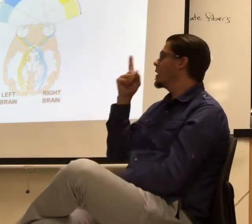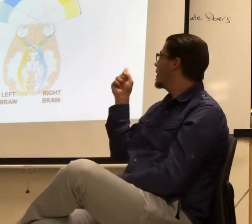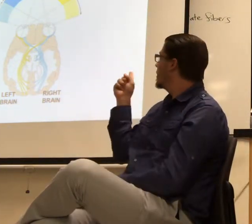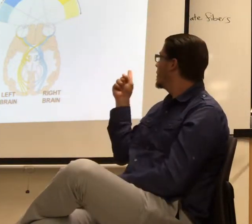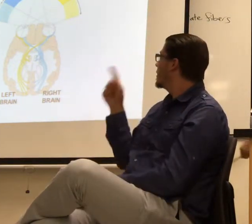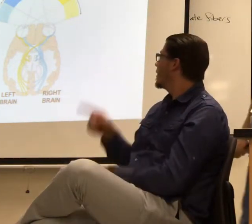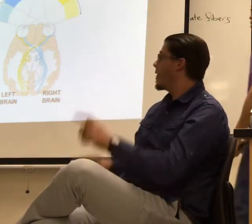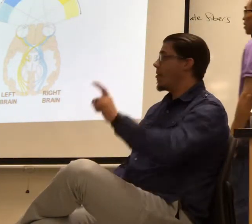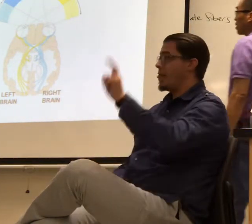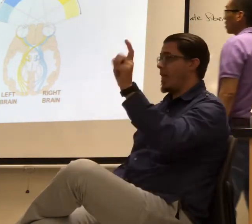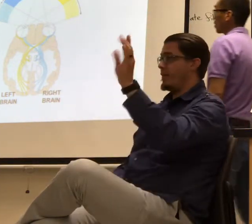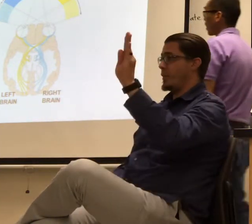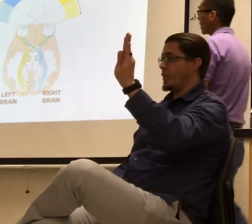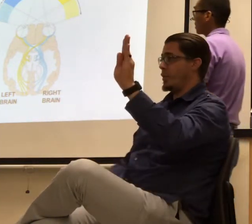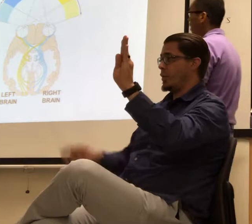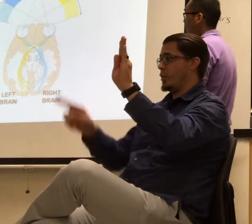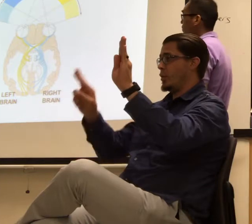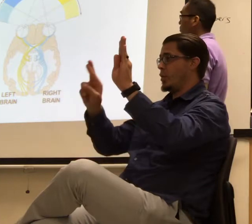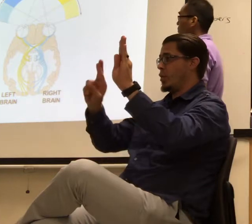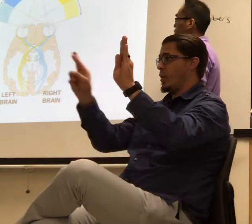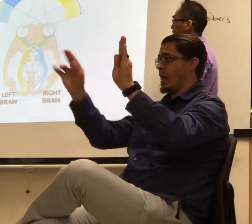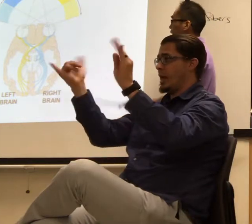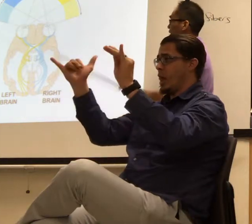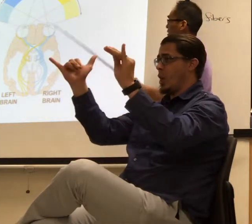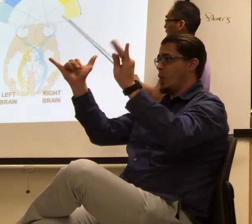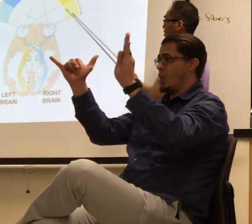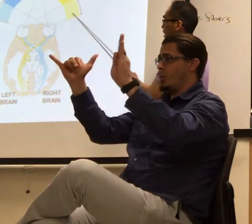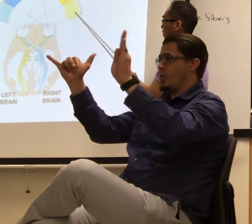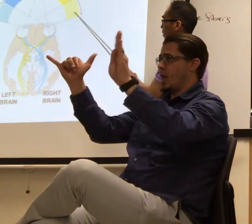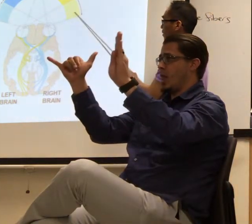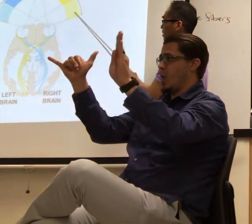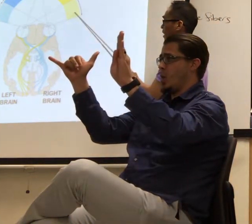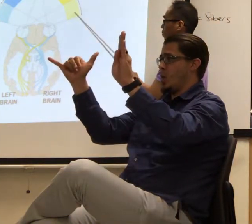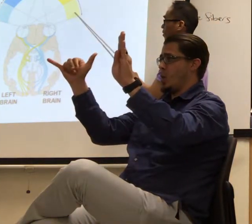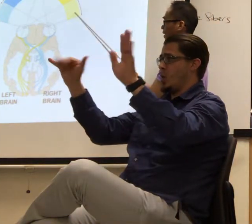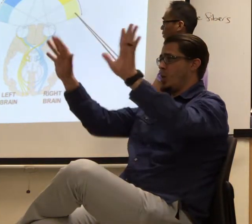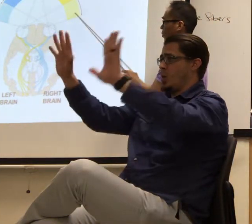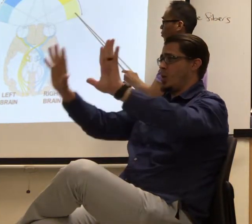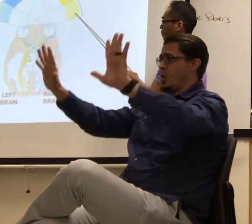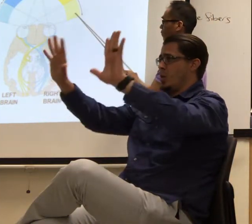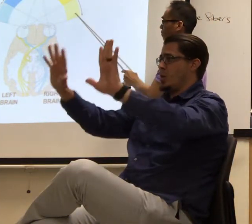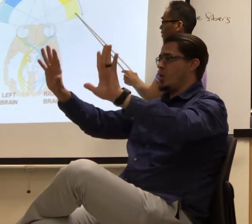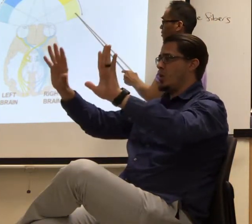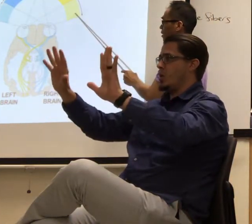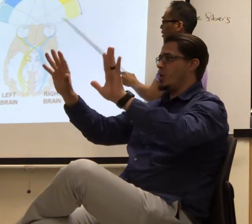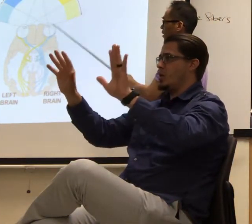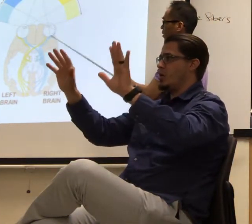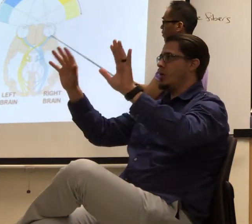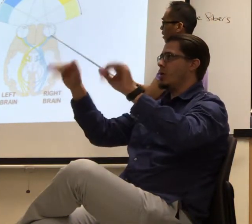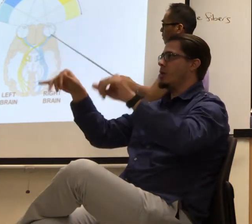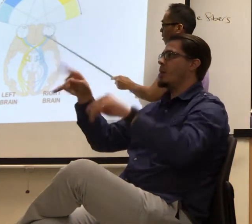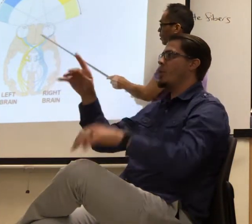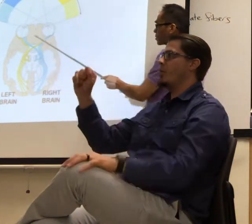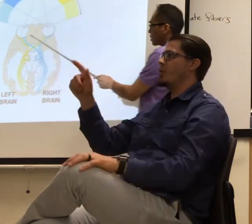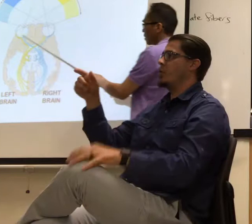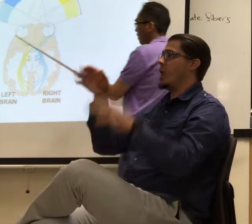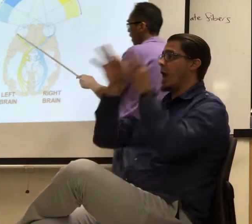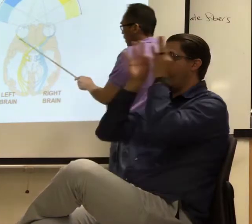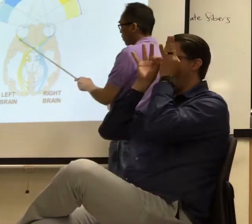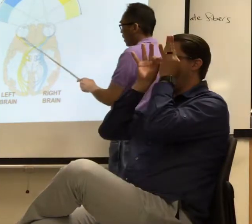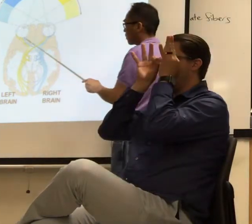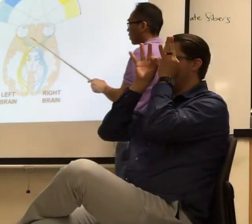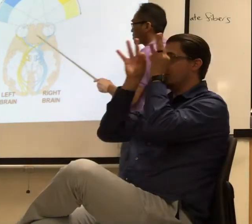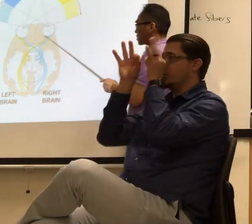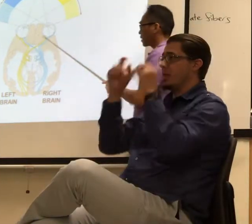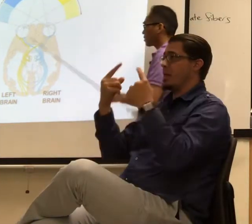in blue, right in yellow, where it's kind of sketched out there, that's kind of more like a peripheral vision. Here are your eyeballs. The